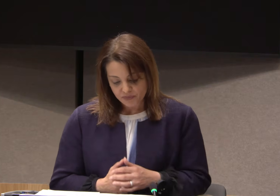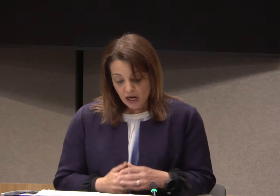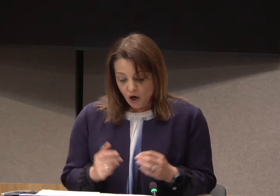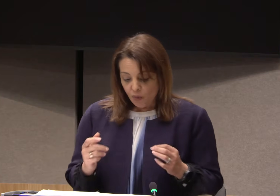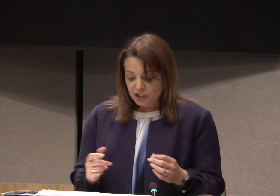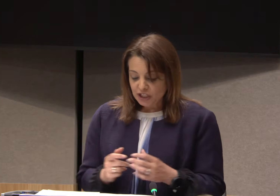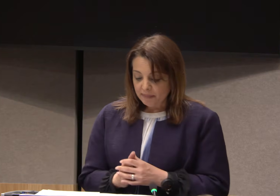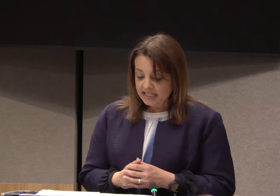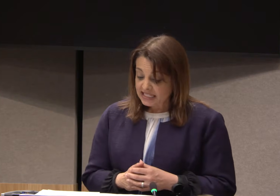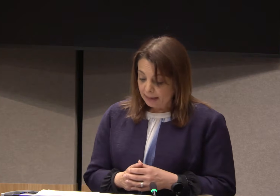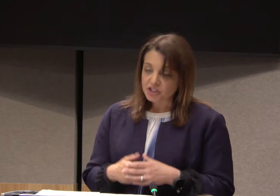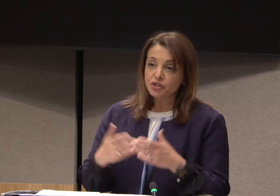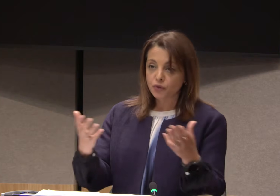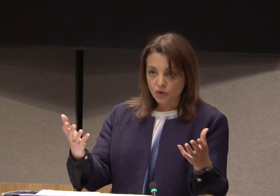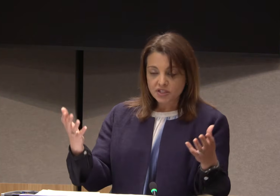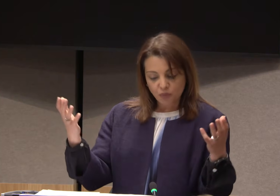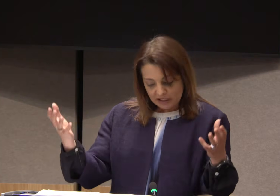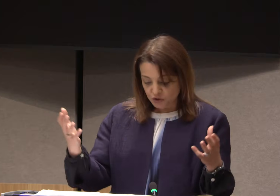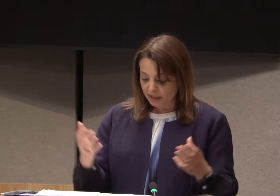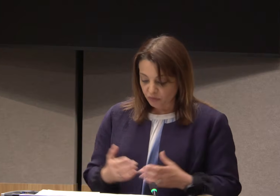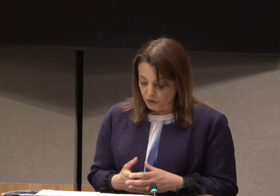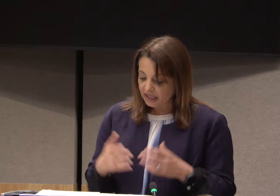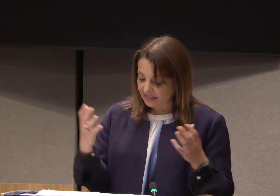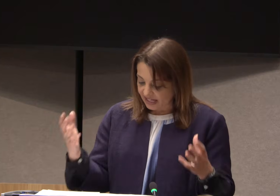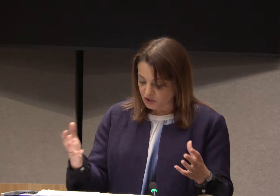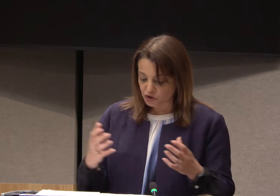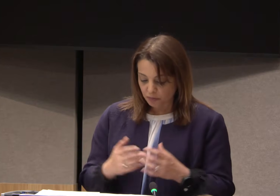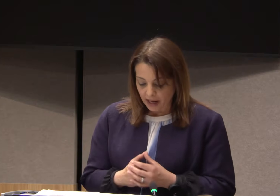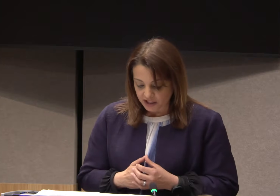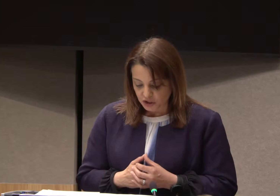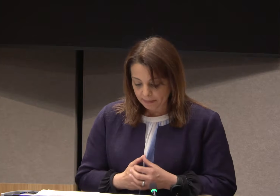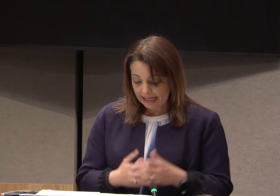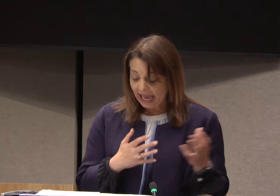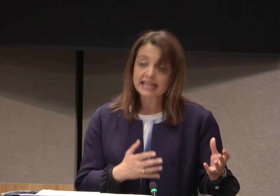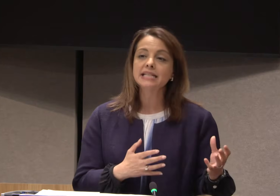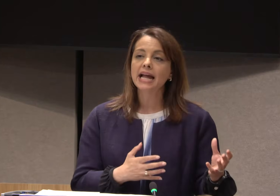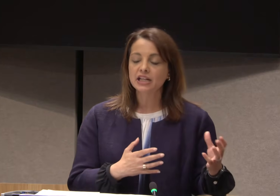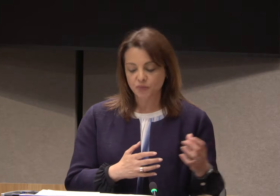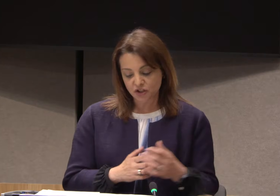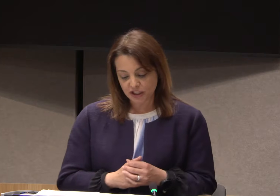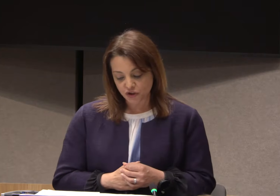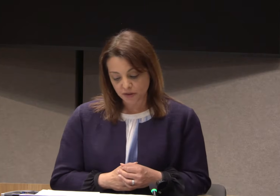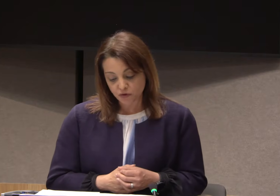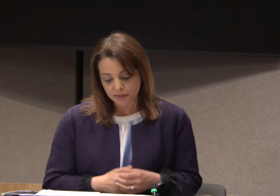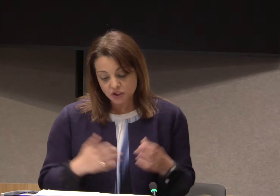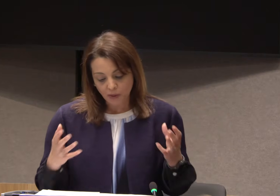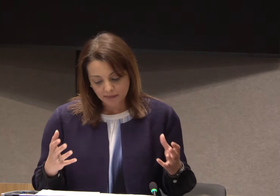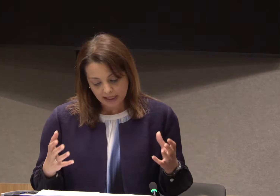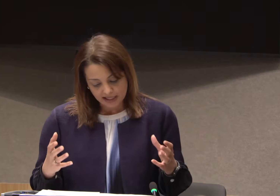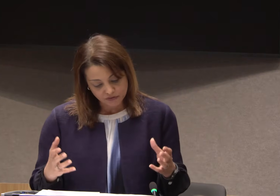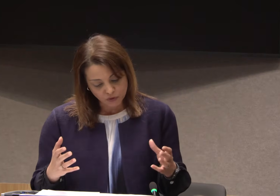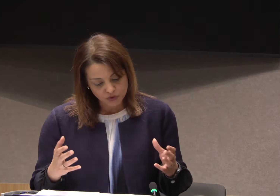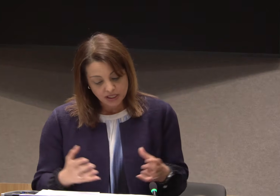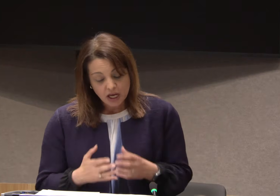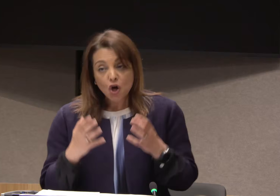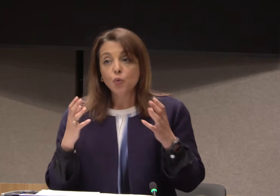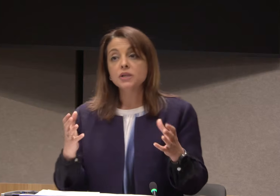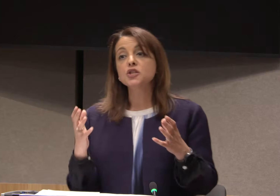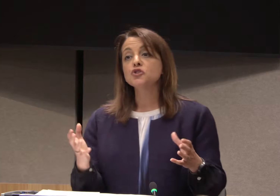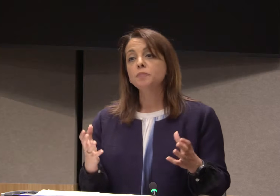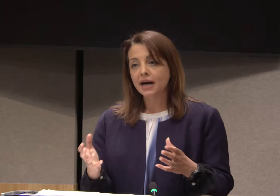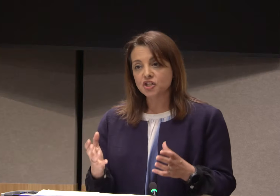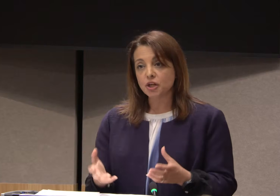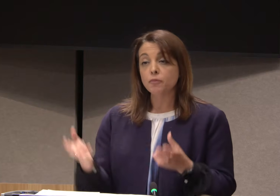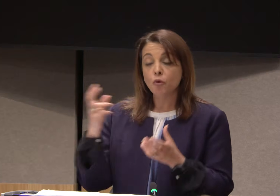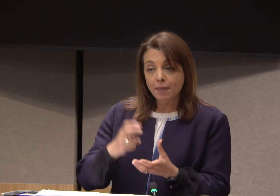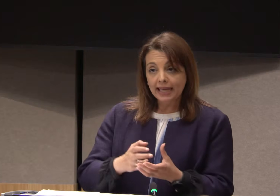figure? Welsh Labour established, of course, the Welsh way of working, that Social Partnership Act, hand in hand with the trade union movement. So I will ask, of course, will